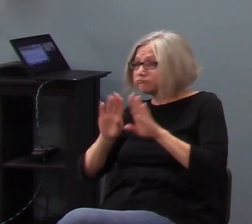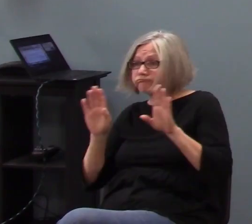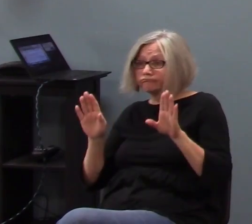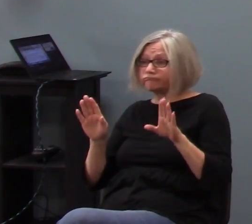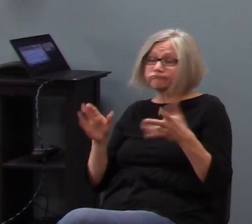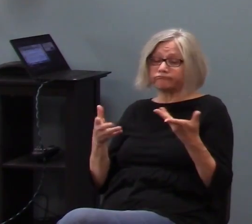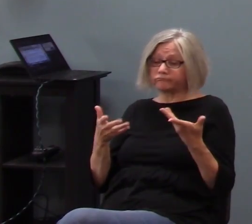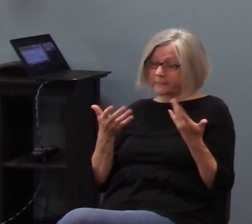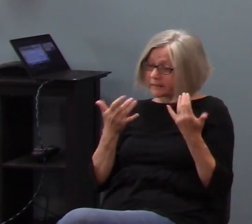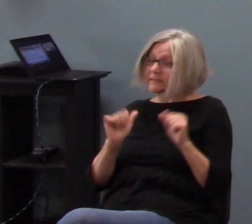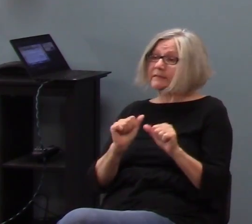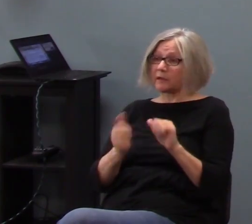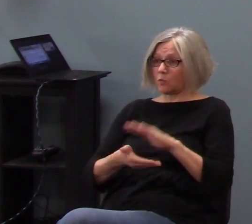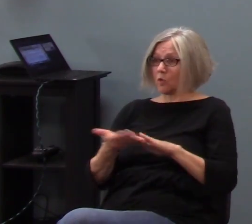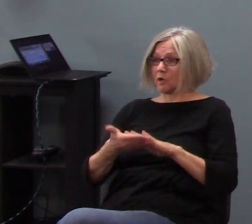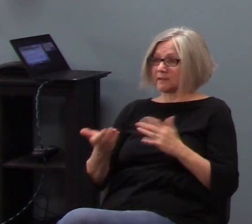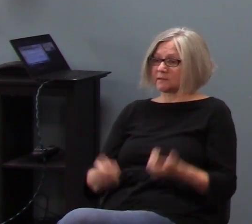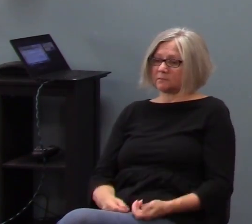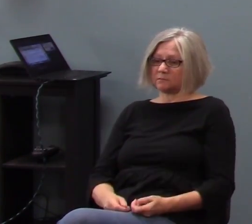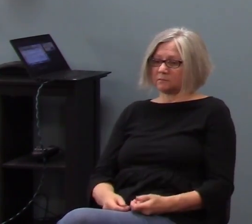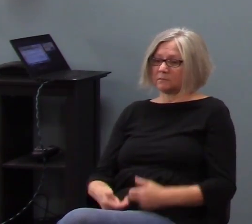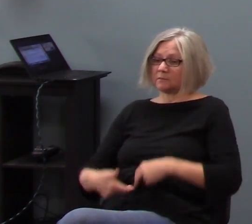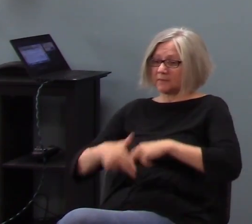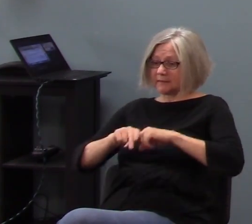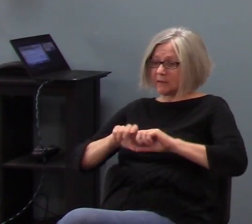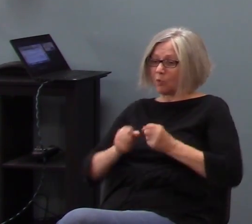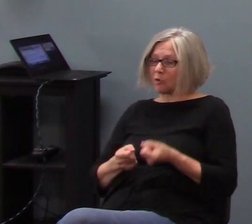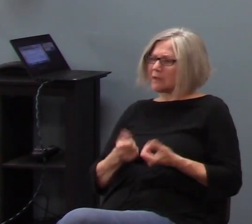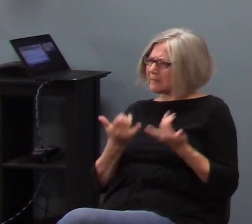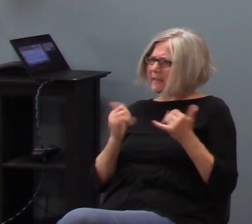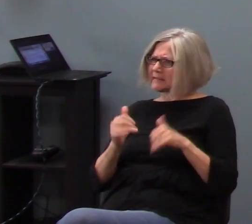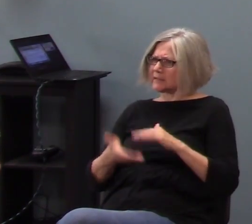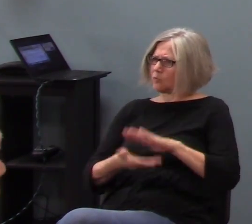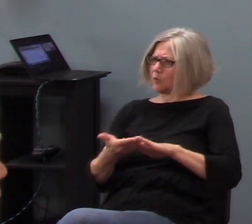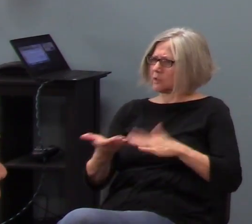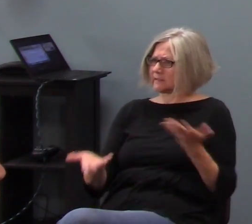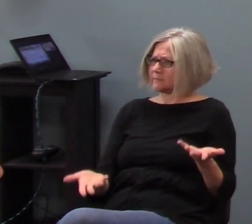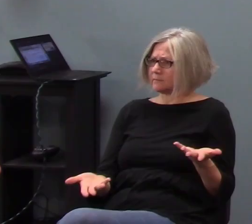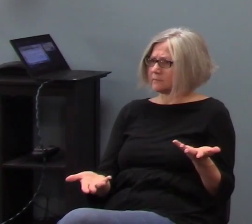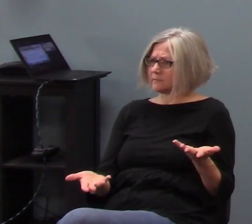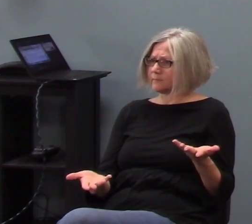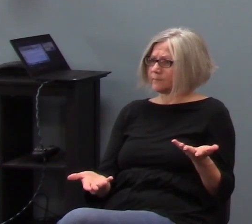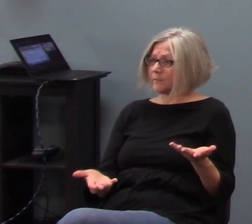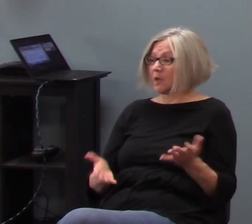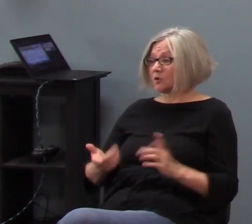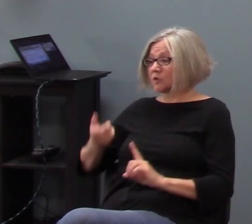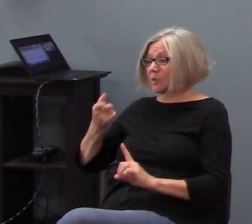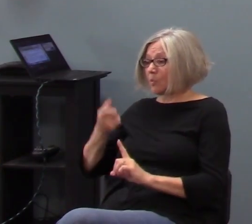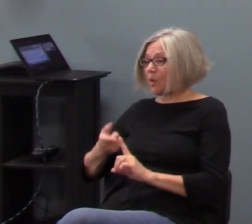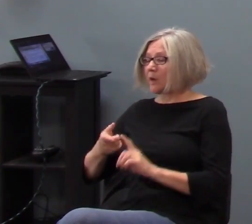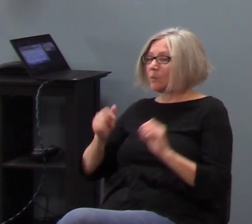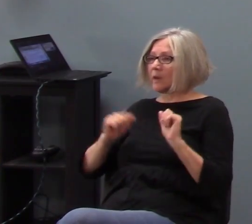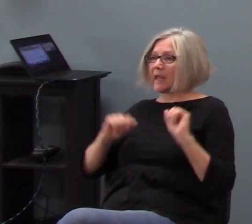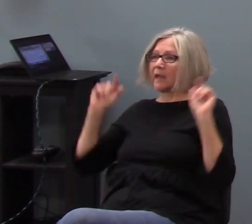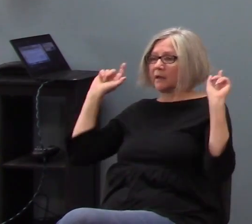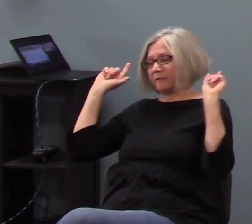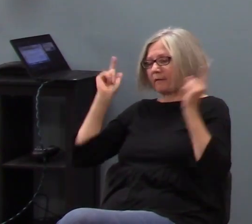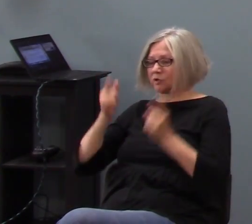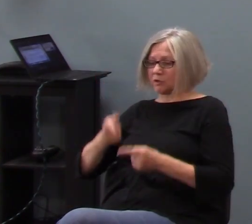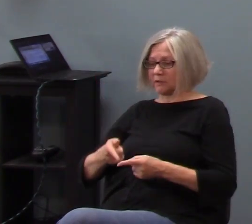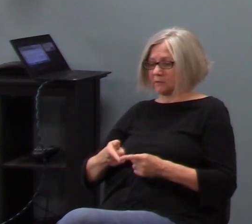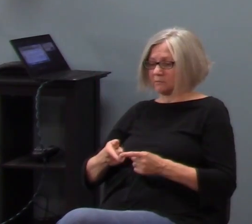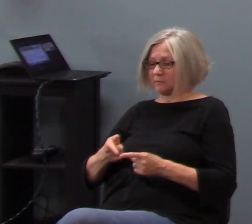it still works. But there's a certain point, and so his idea was like, okay, we'll just eventually get all the way down to a bicycle or